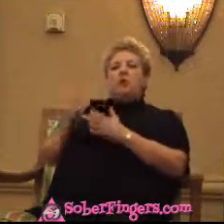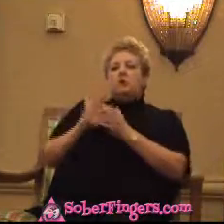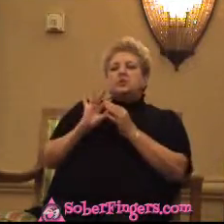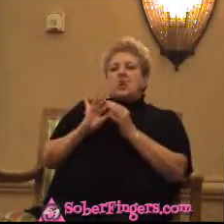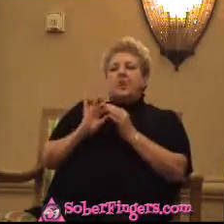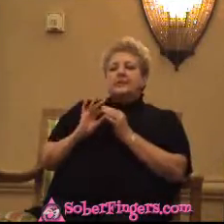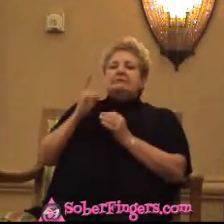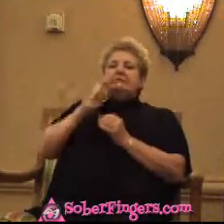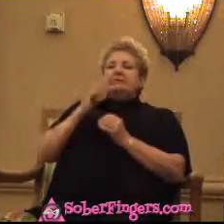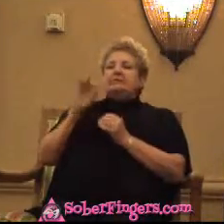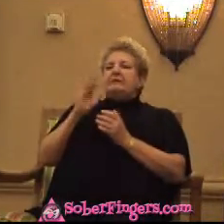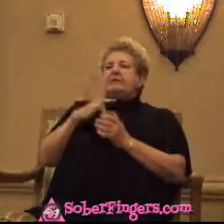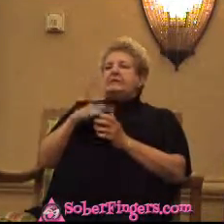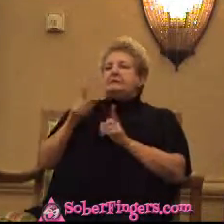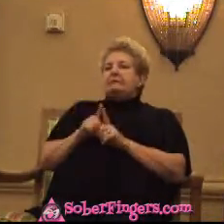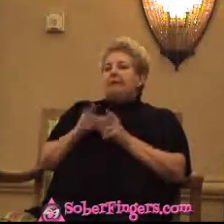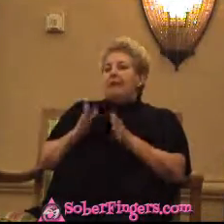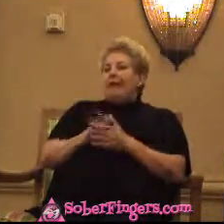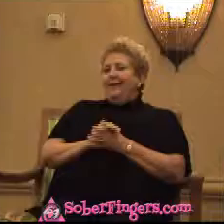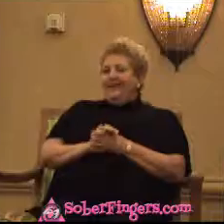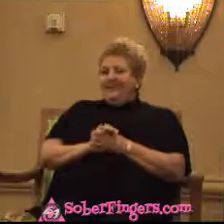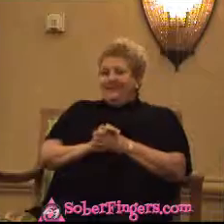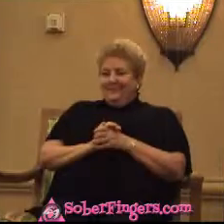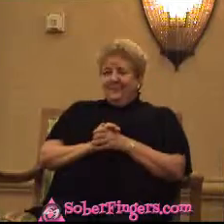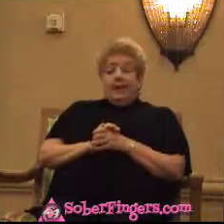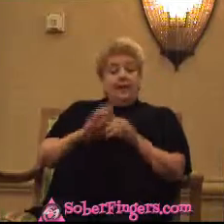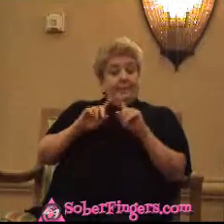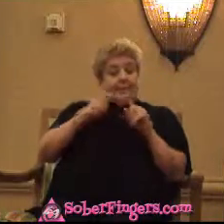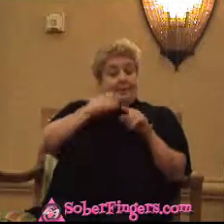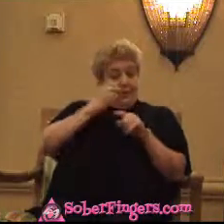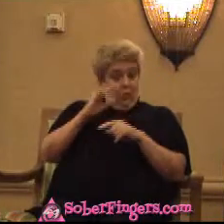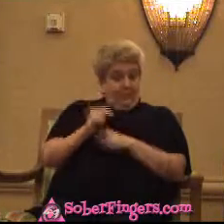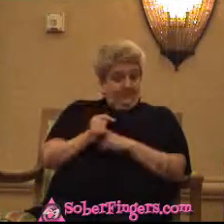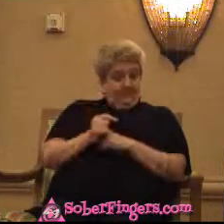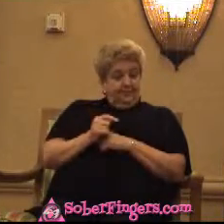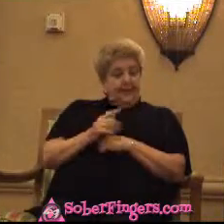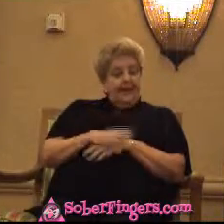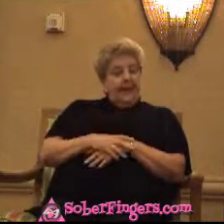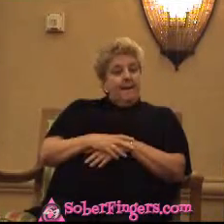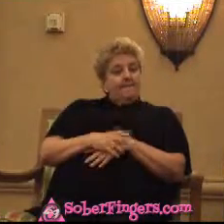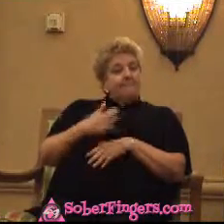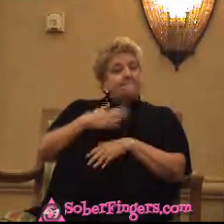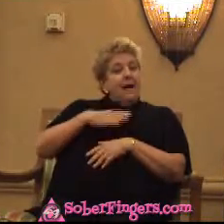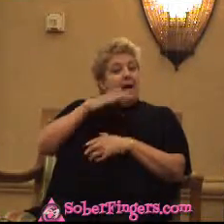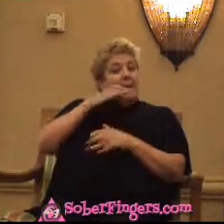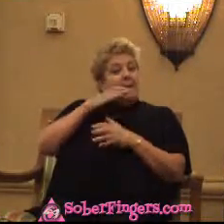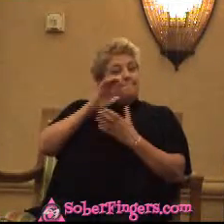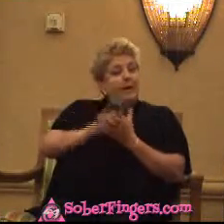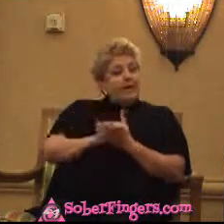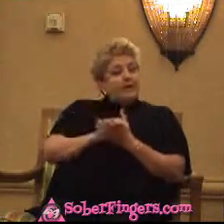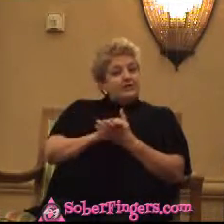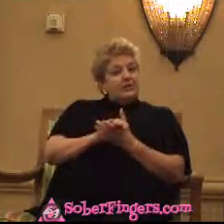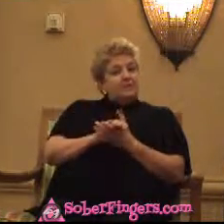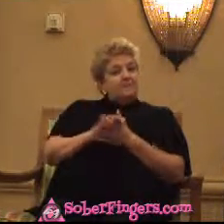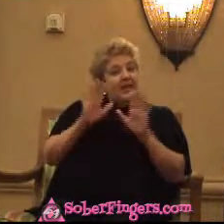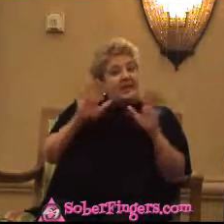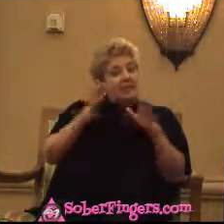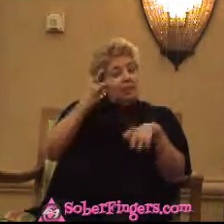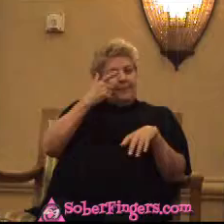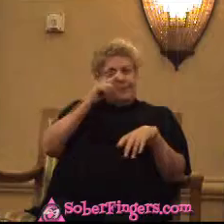the same way. But I'll tell you why my marriage is fantastic is because it's effortless. I don't have to put any